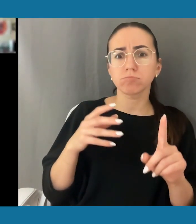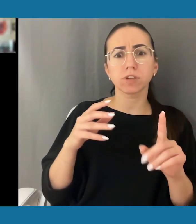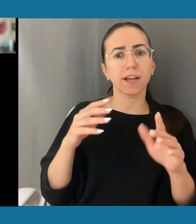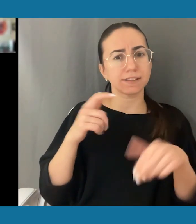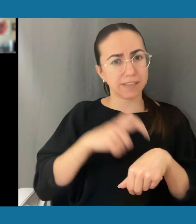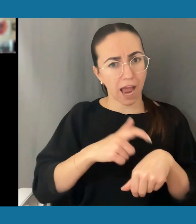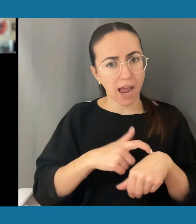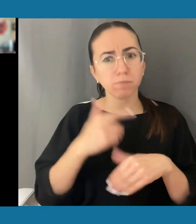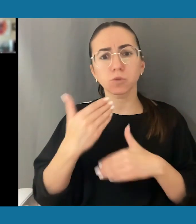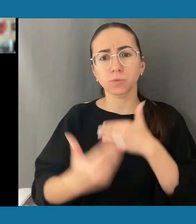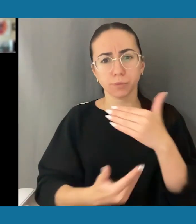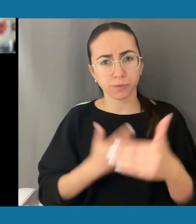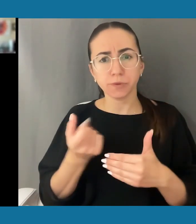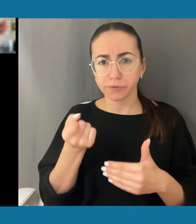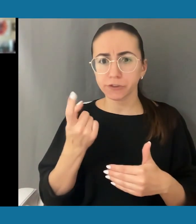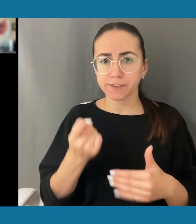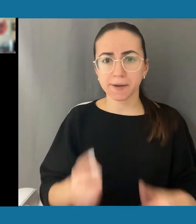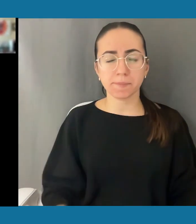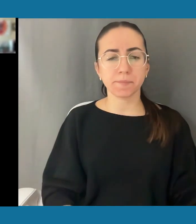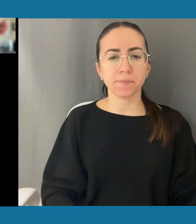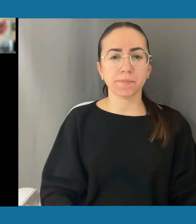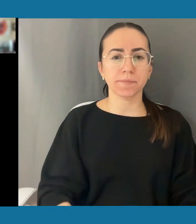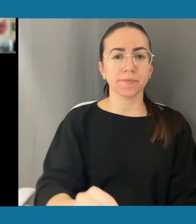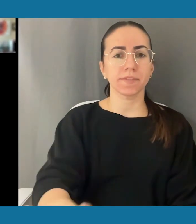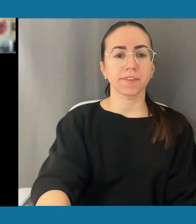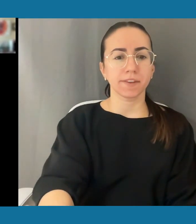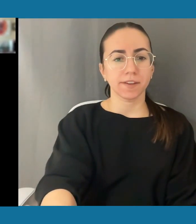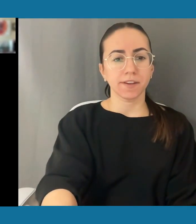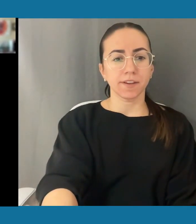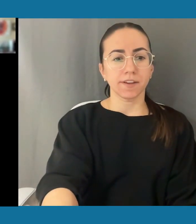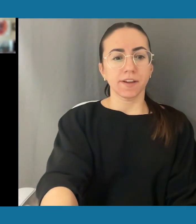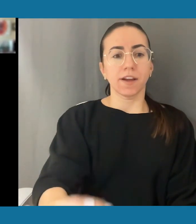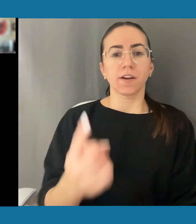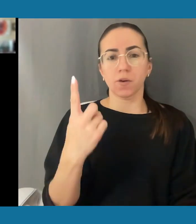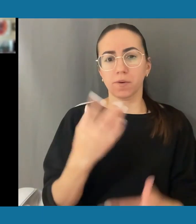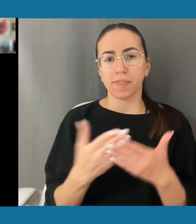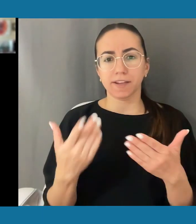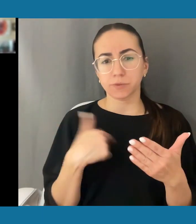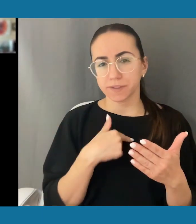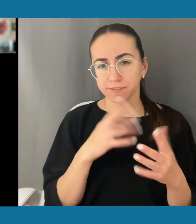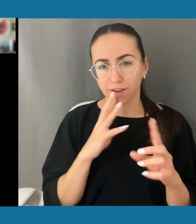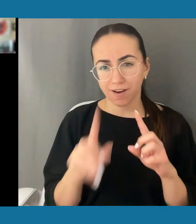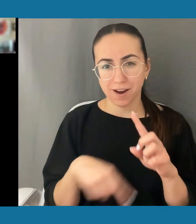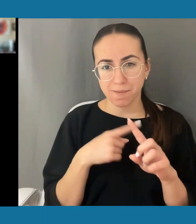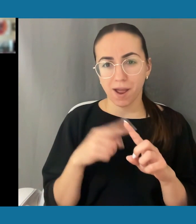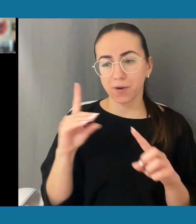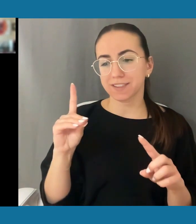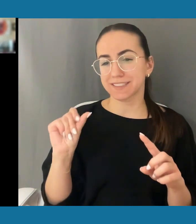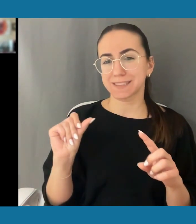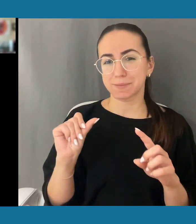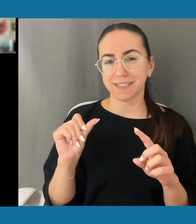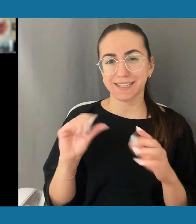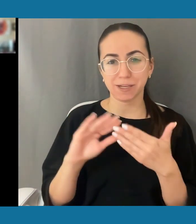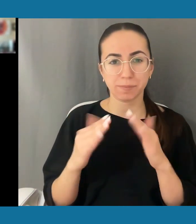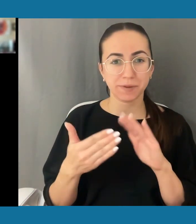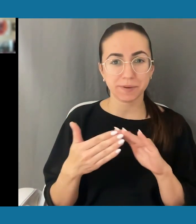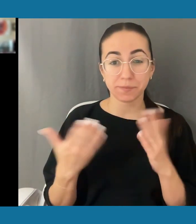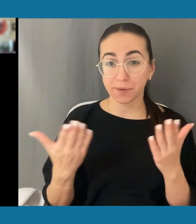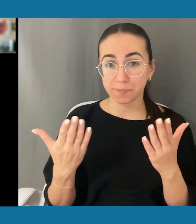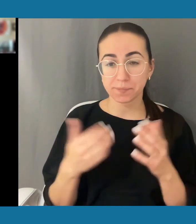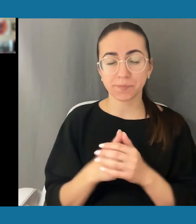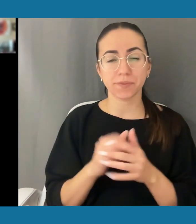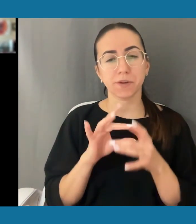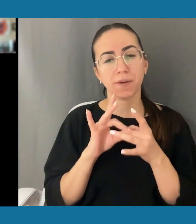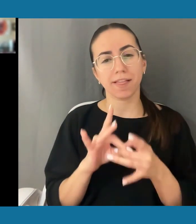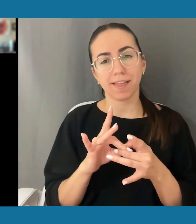And one of the things, you know, we talk about, particularly in the disability community, in regard to like personal autonomy and decisions, is